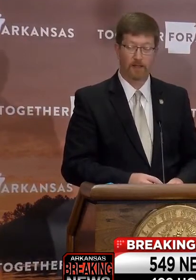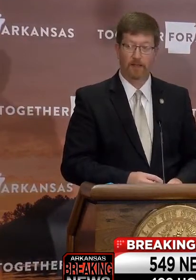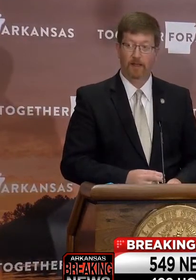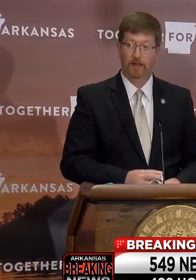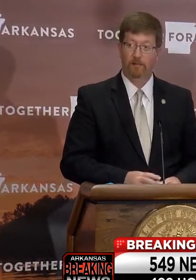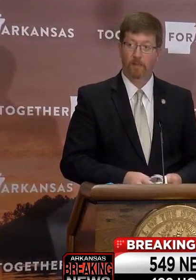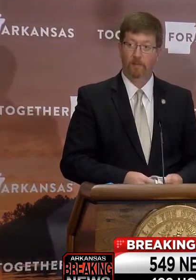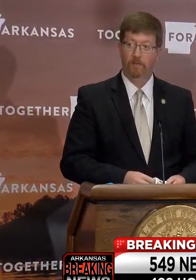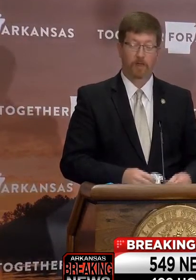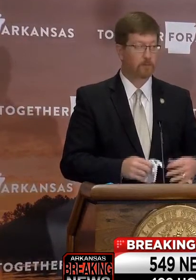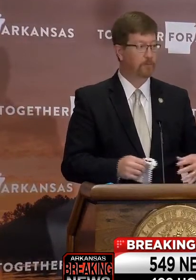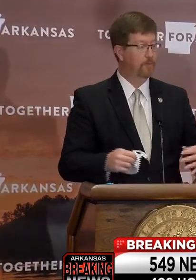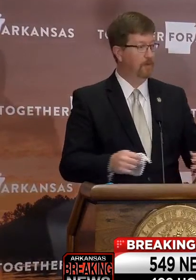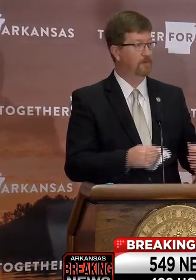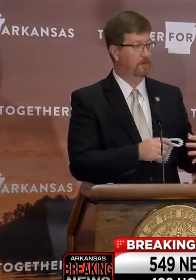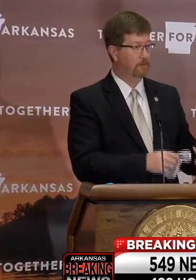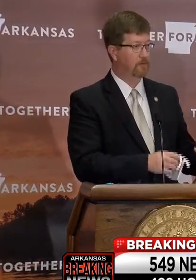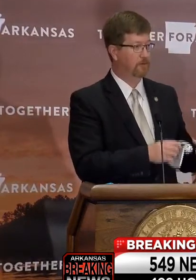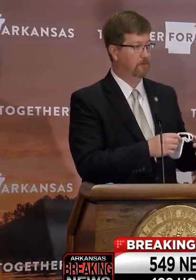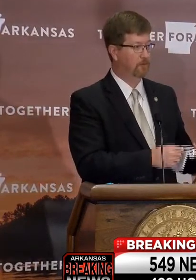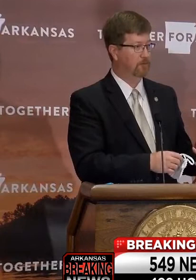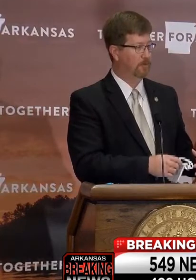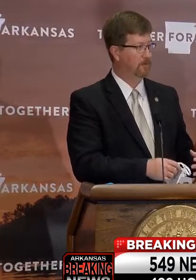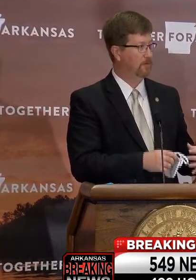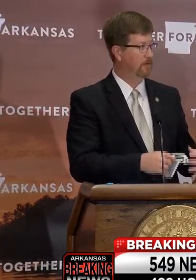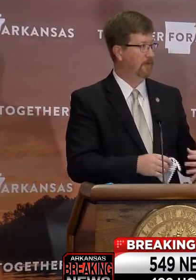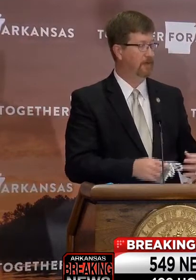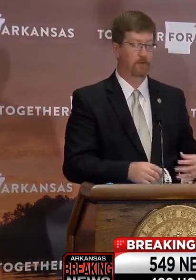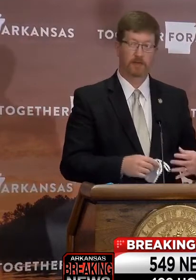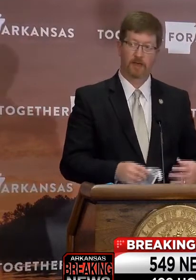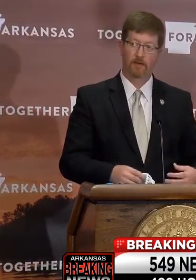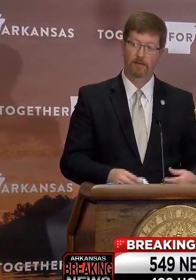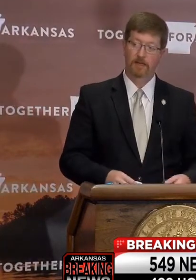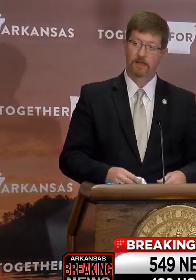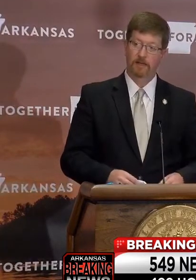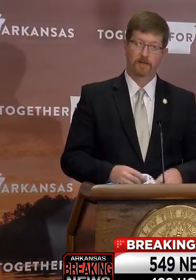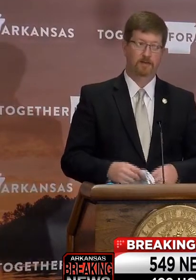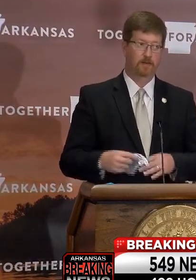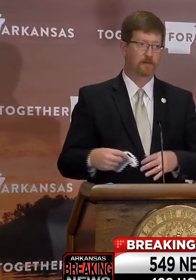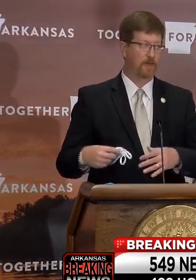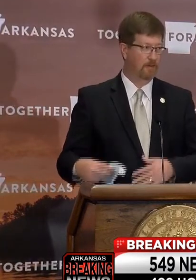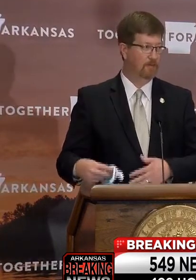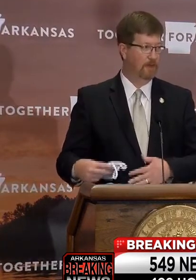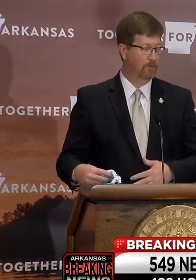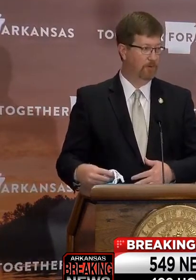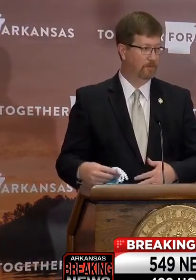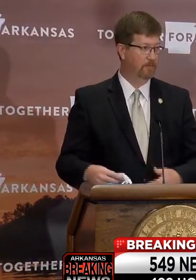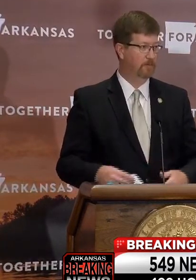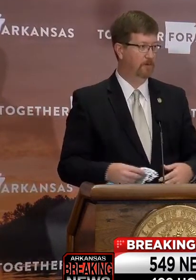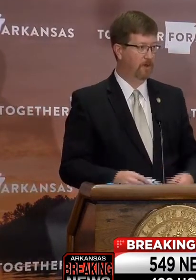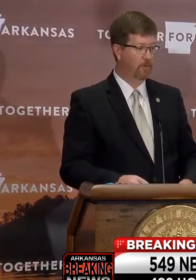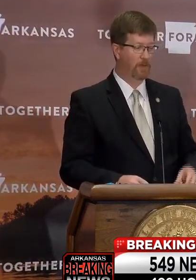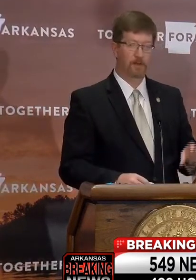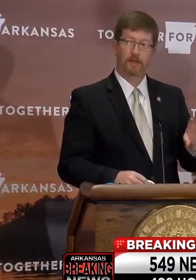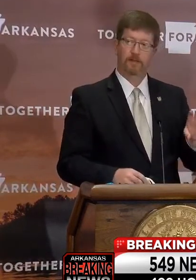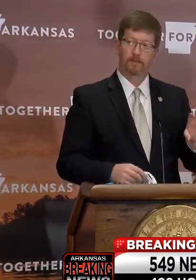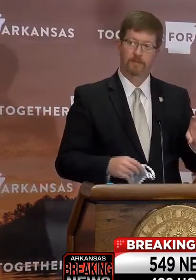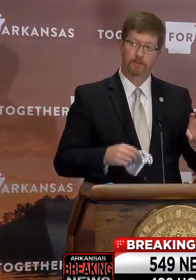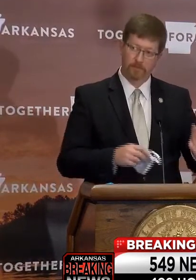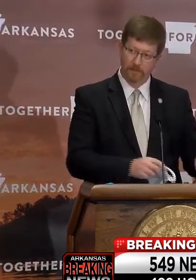there. Those are things that districts and superintendents can take into account, not to discount that risk, but to know